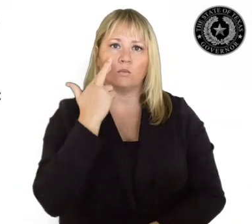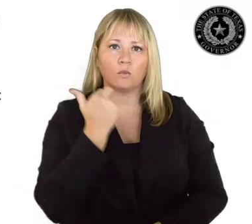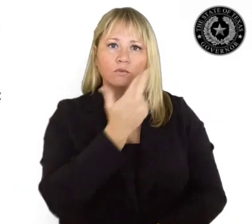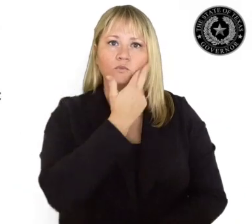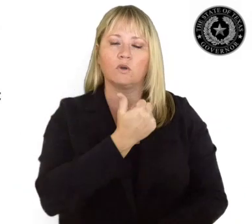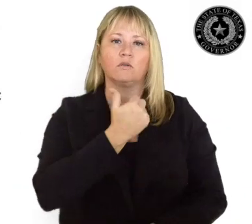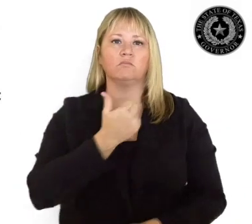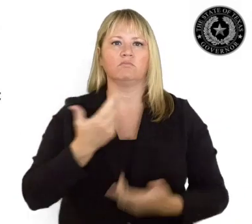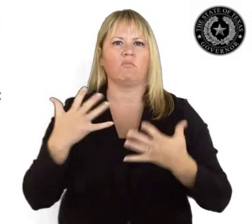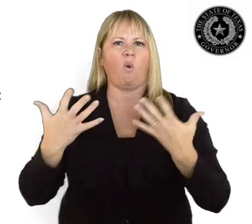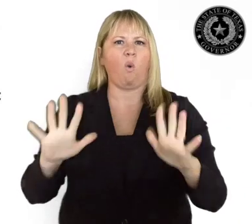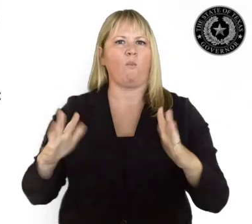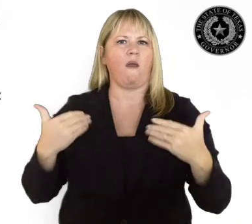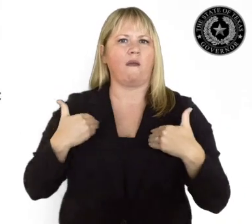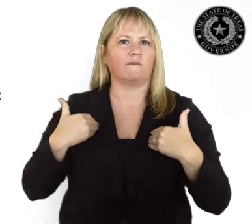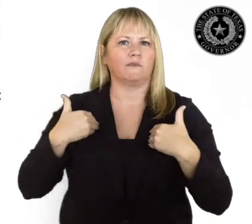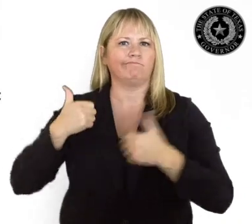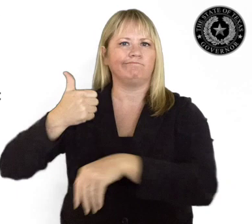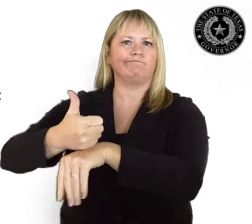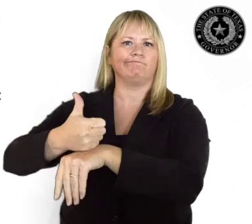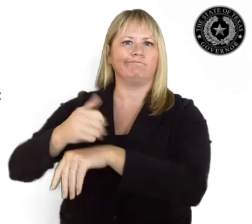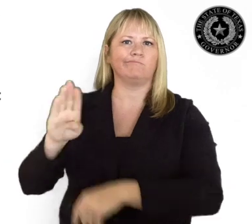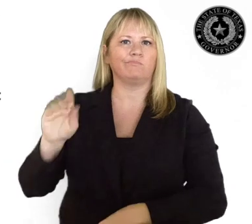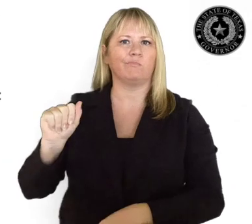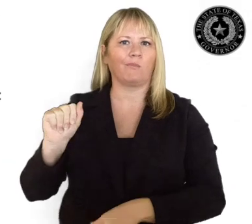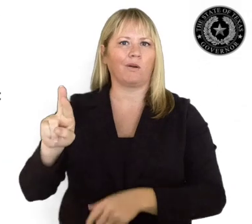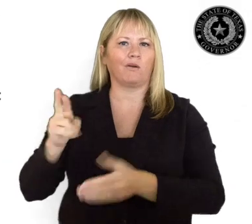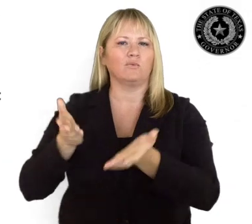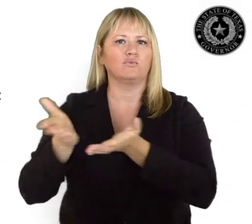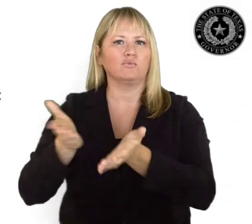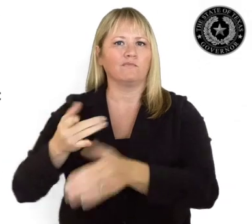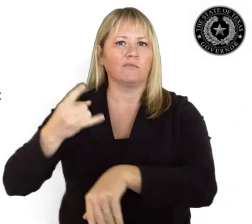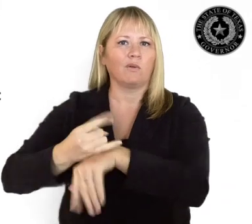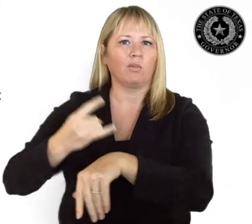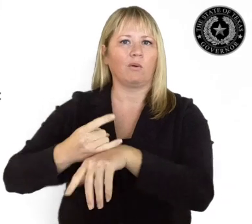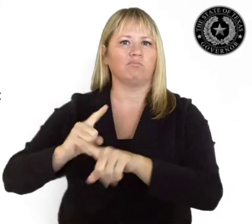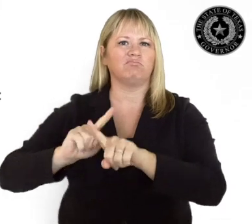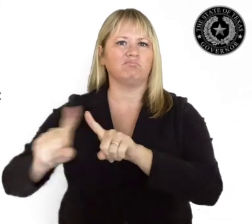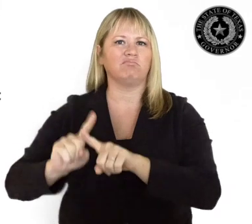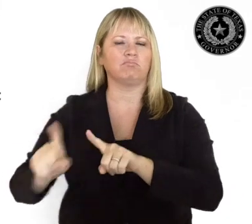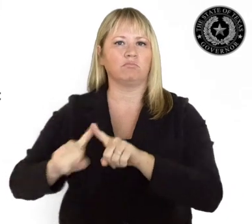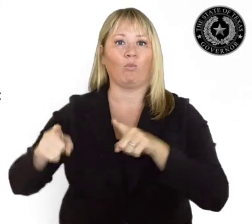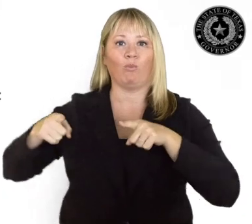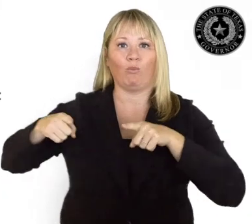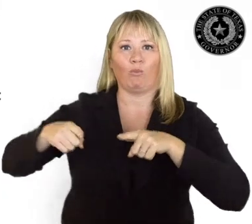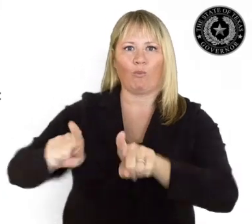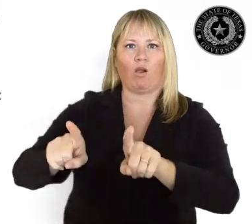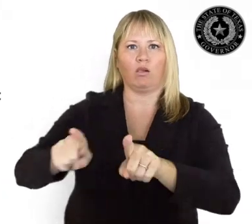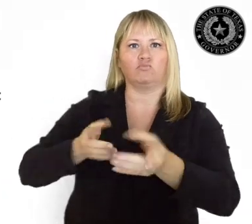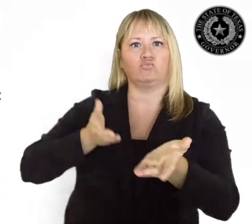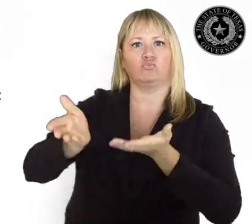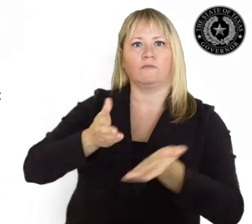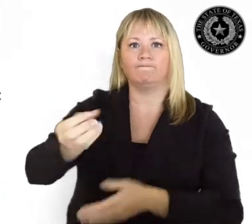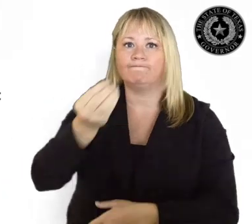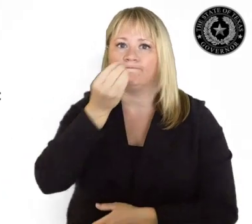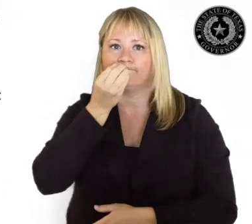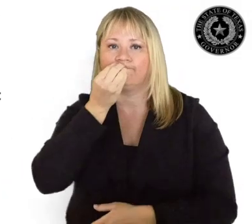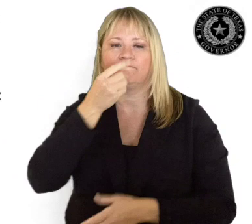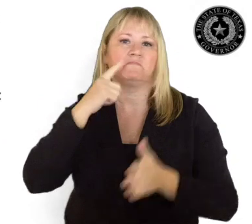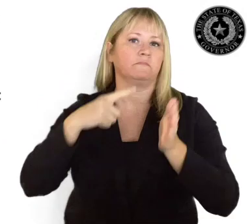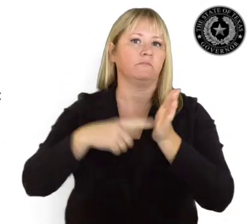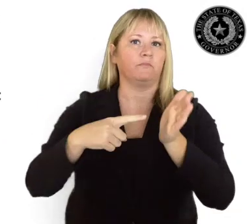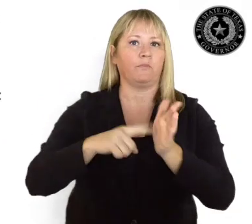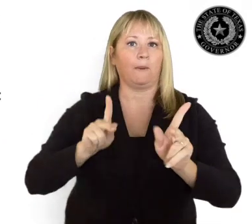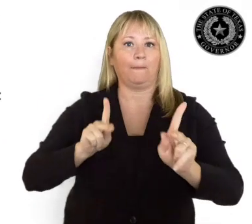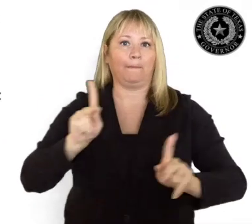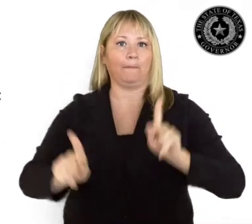Six, restaurants that have less than 51% of their gross receipts from the sale of alcoholic beverages and whose customers